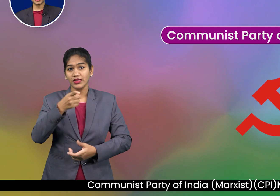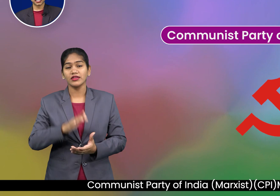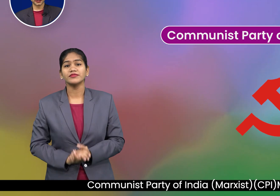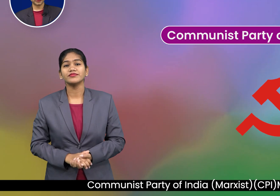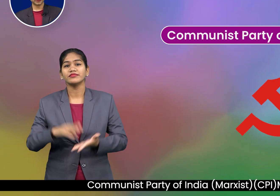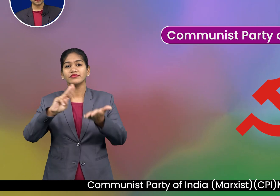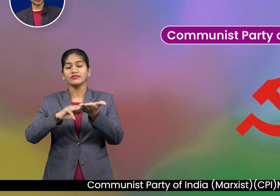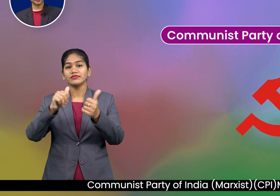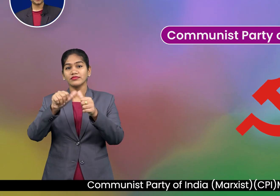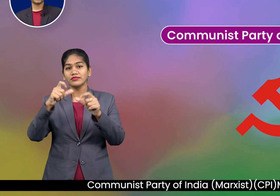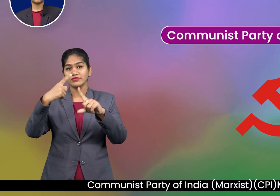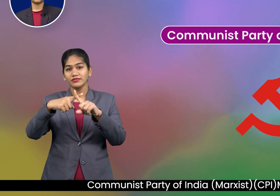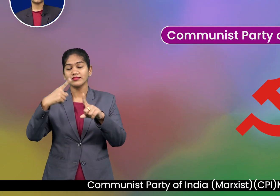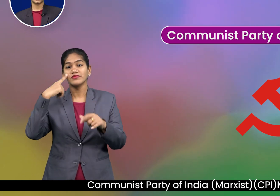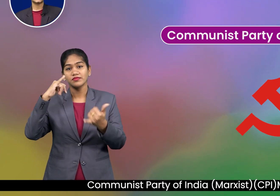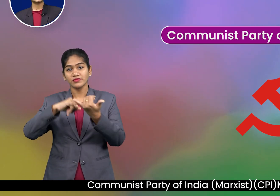Marxist,